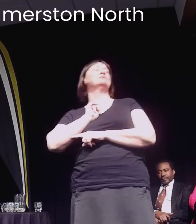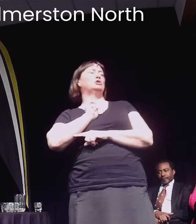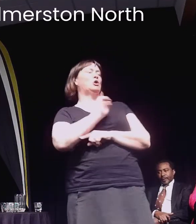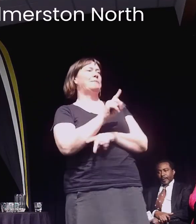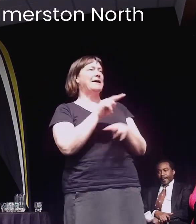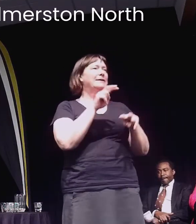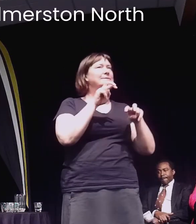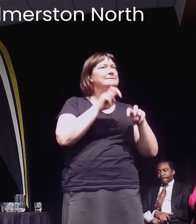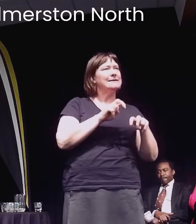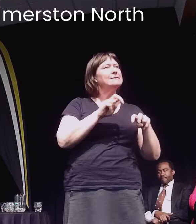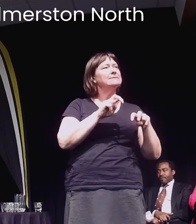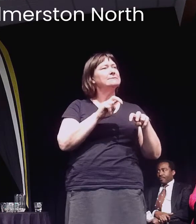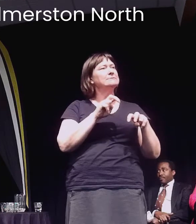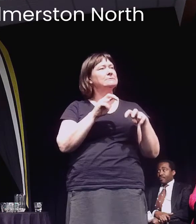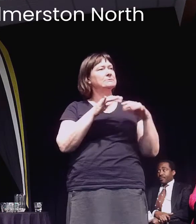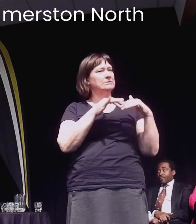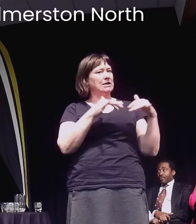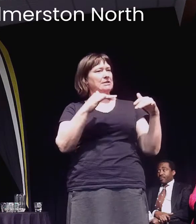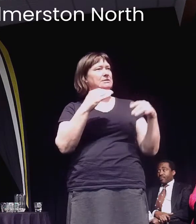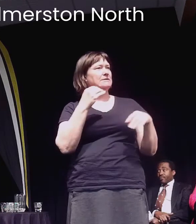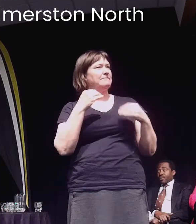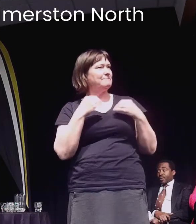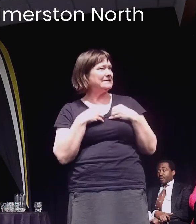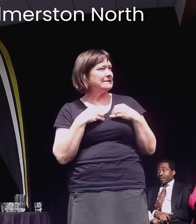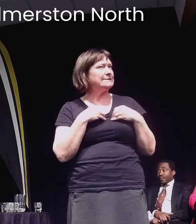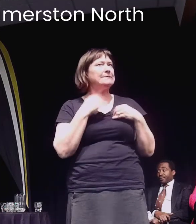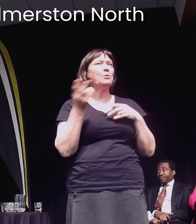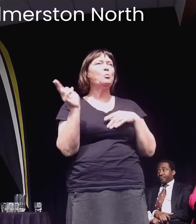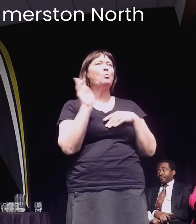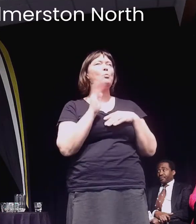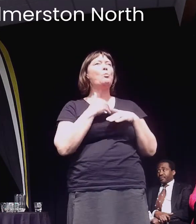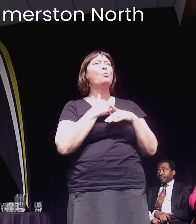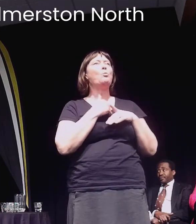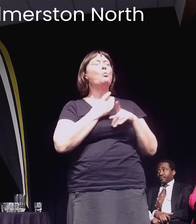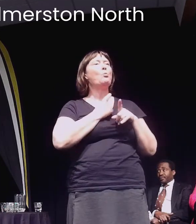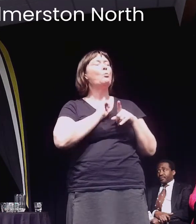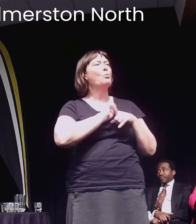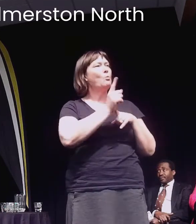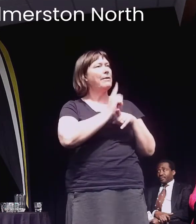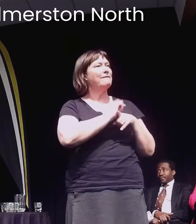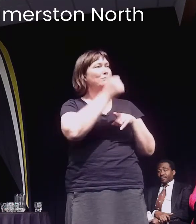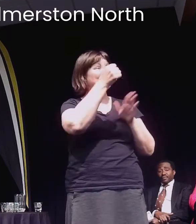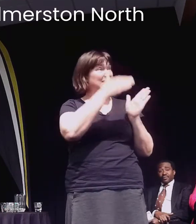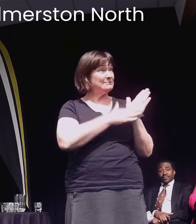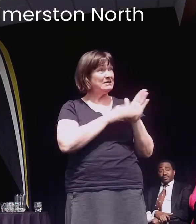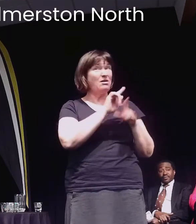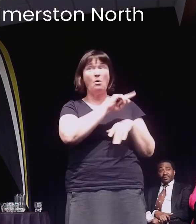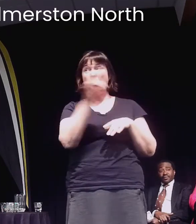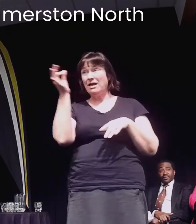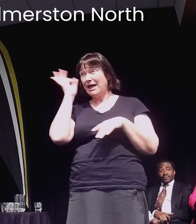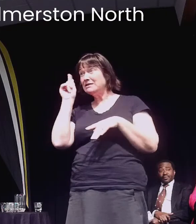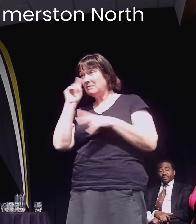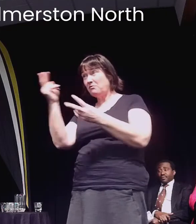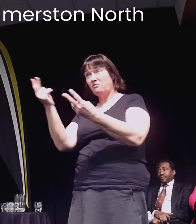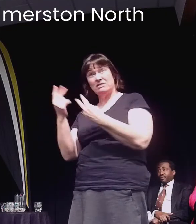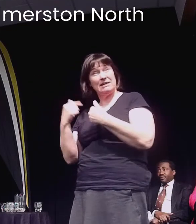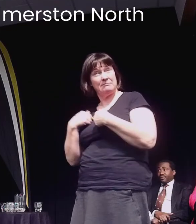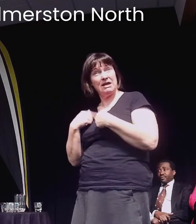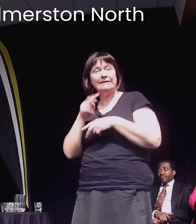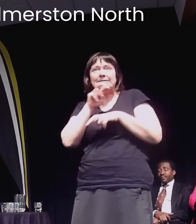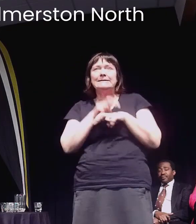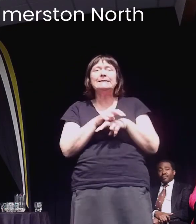in there. And I sat there for another 6 months. And all these councillors have seen me there, sitting there patiently,